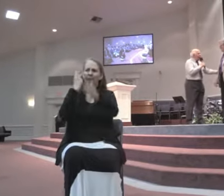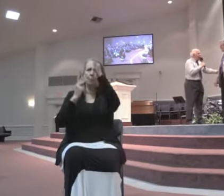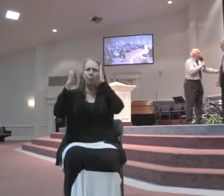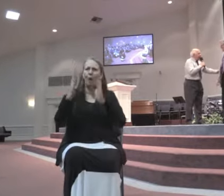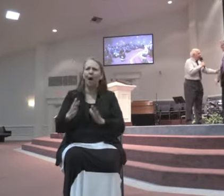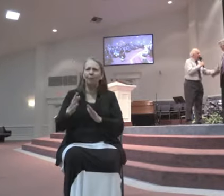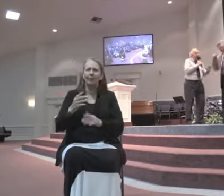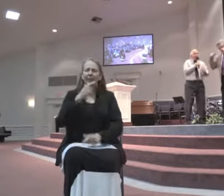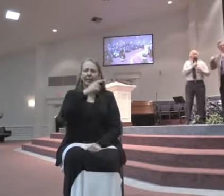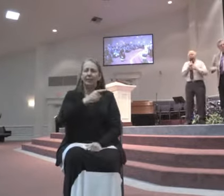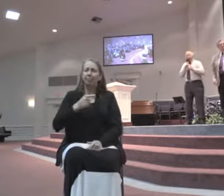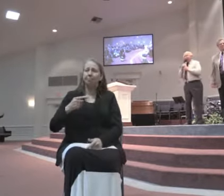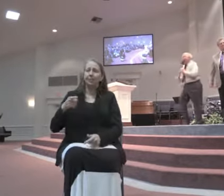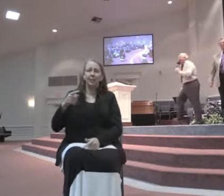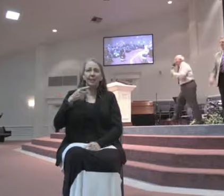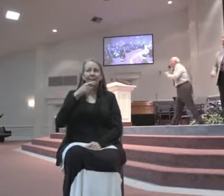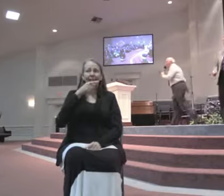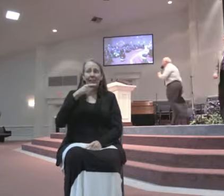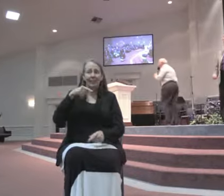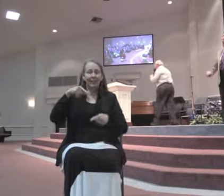the restoration.